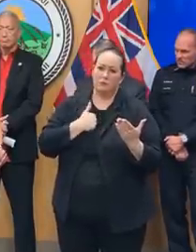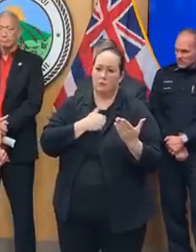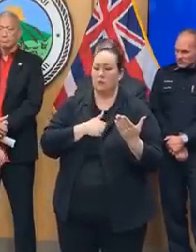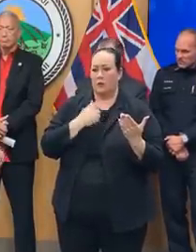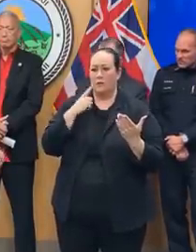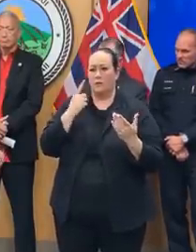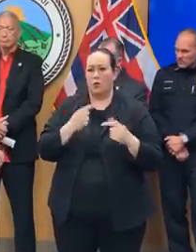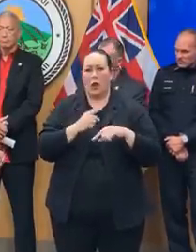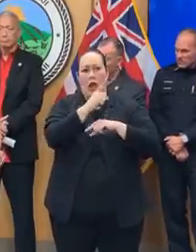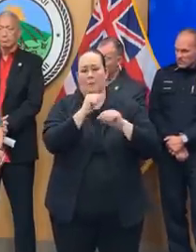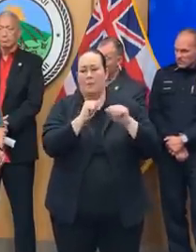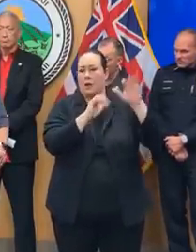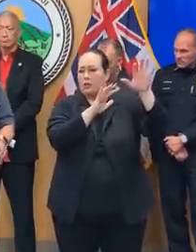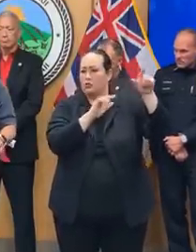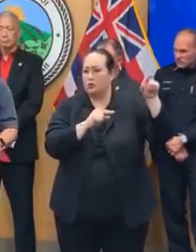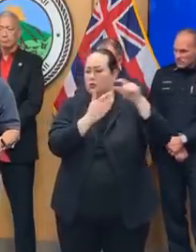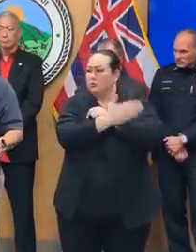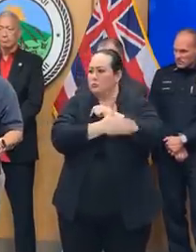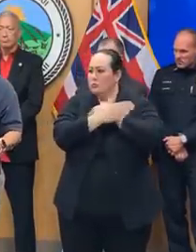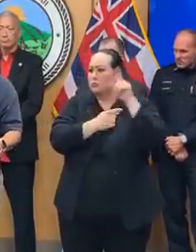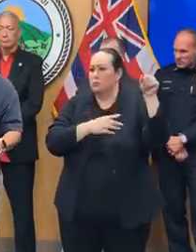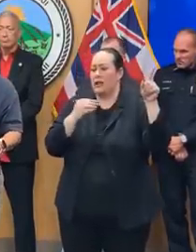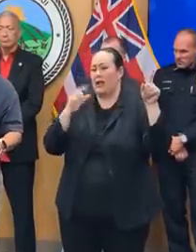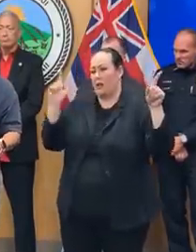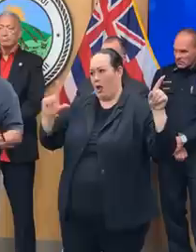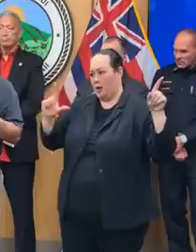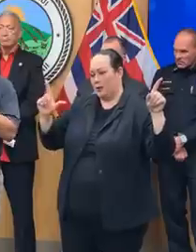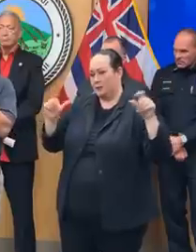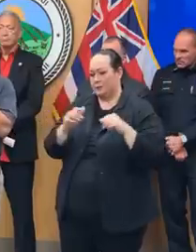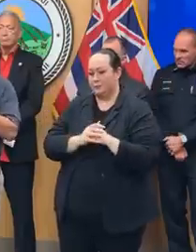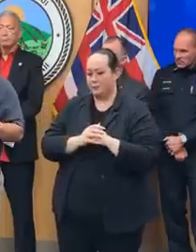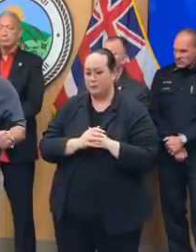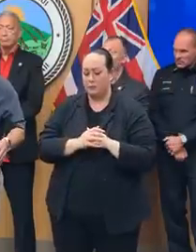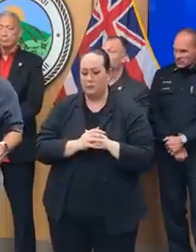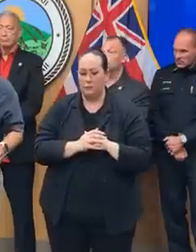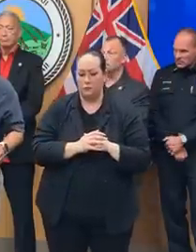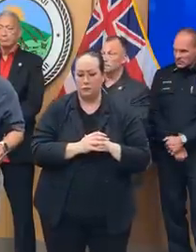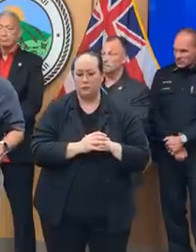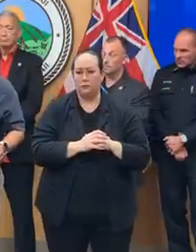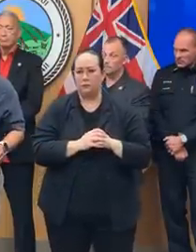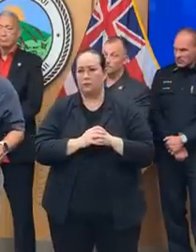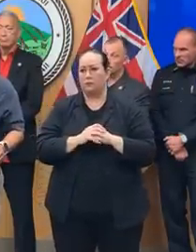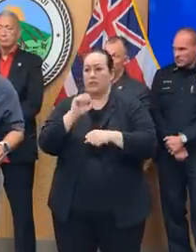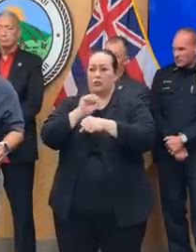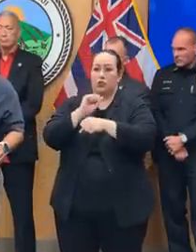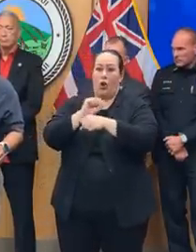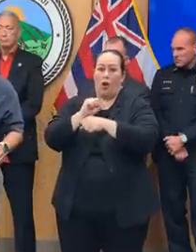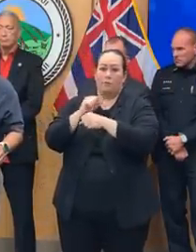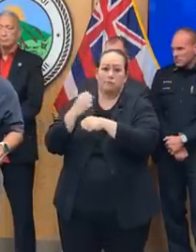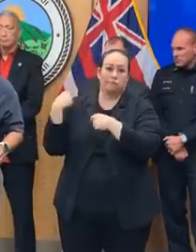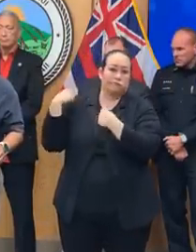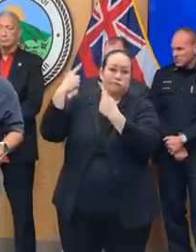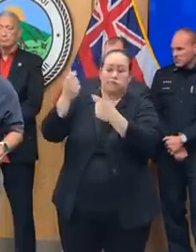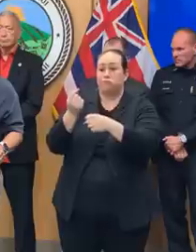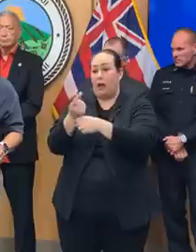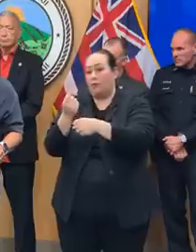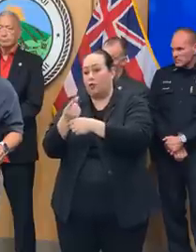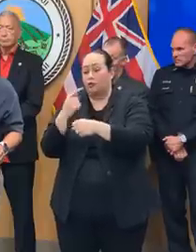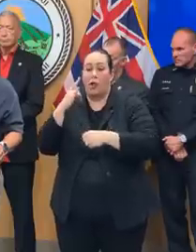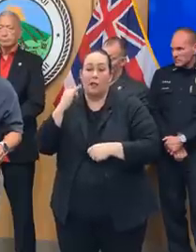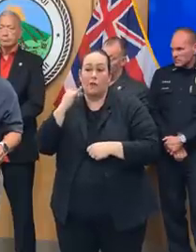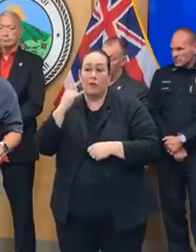in Lahaina, the county of Maui, and the state of Hawaii. Our job, as we've done every year in California for the past 10 years,